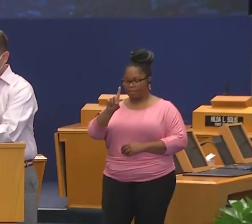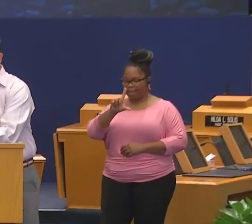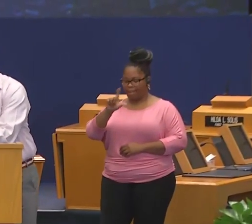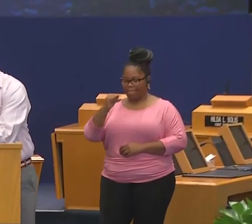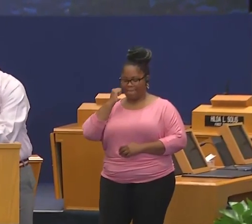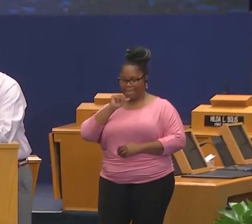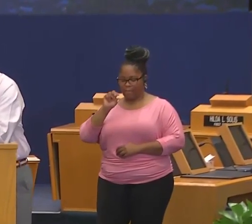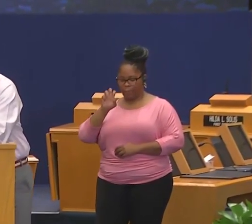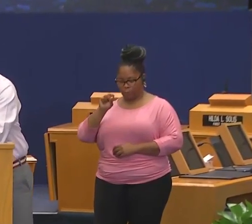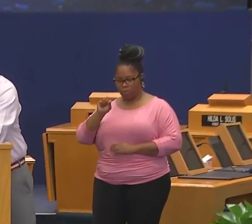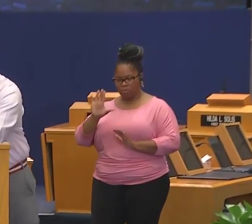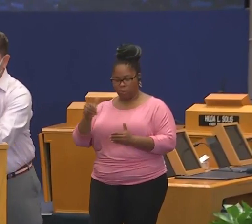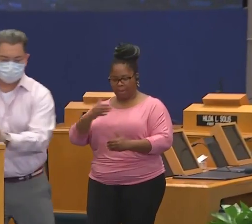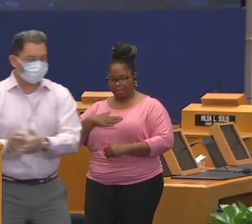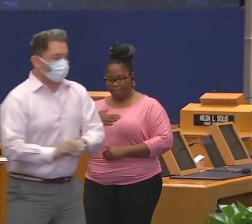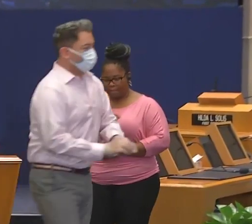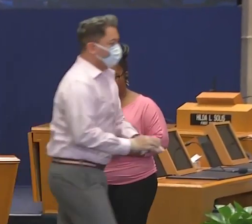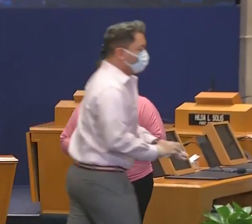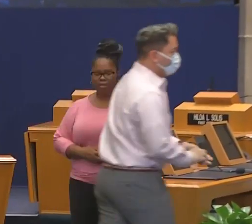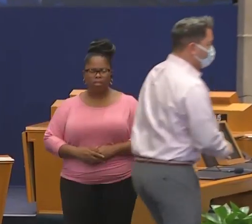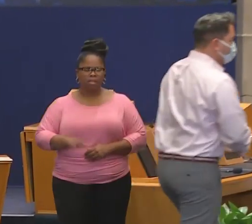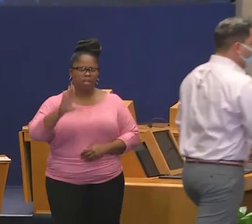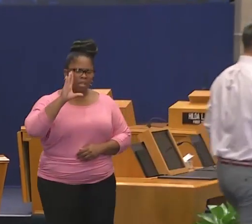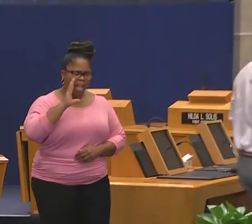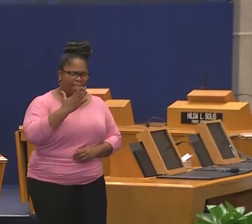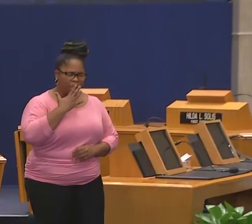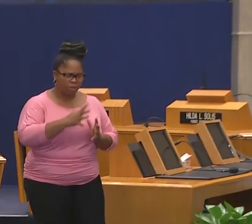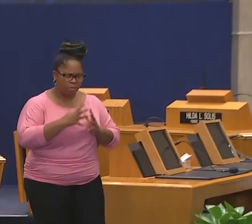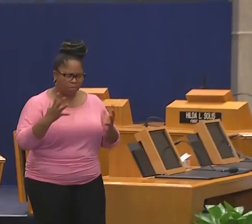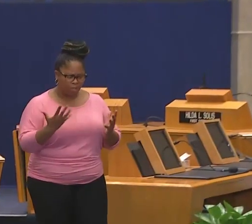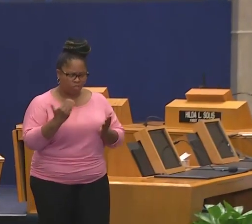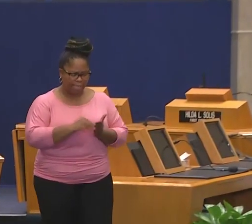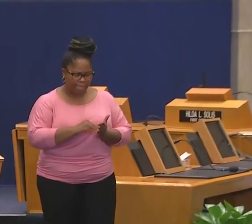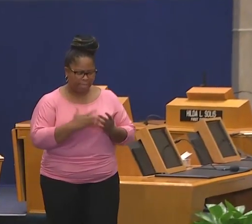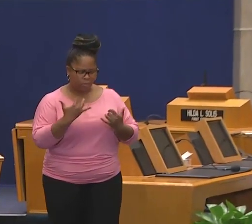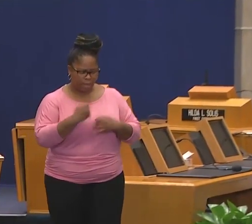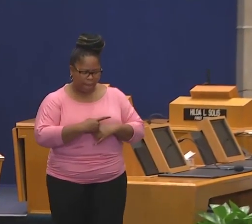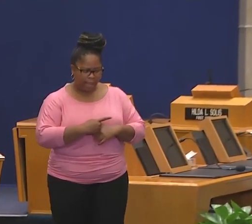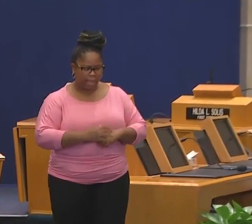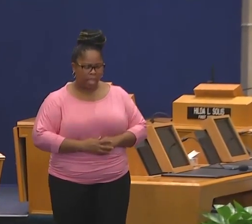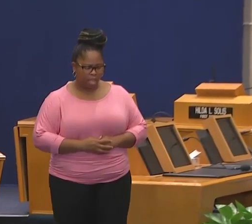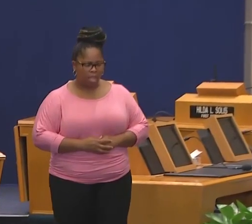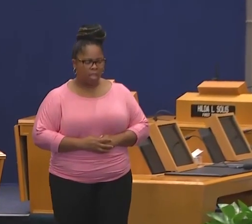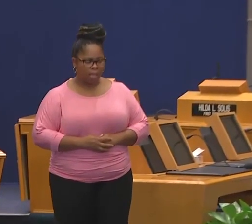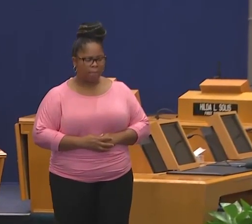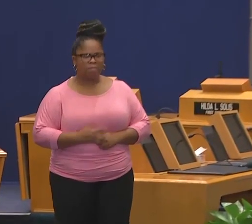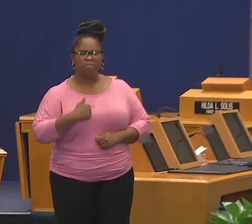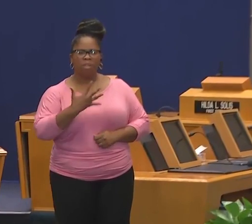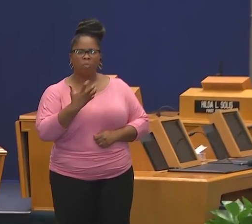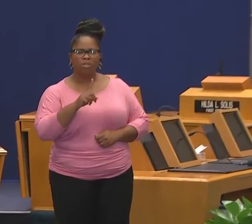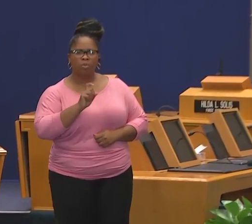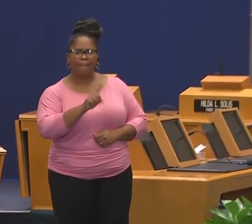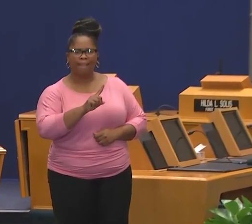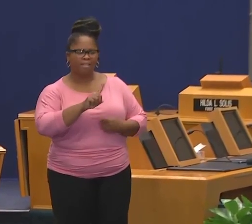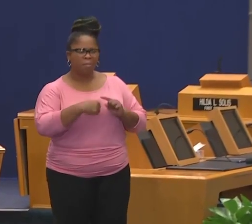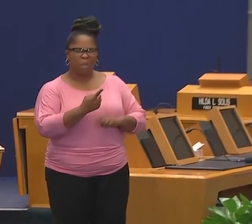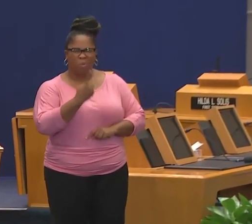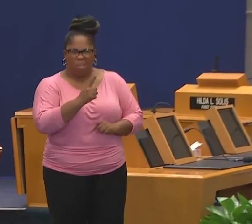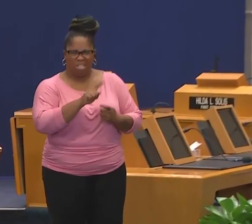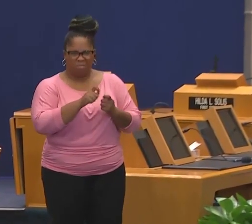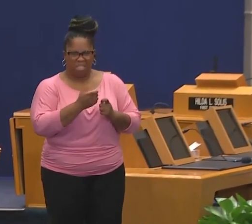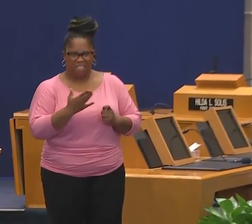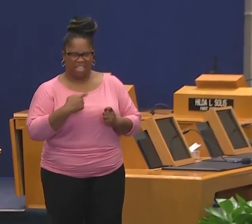ahead. Hi, thank you very much once again today. Wanted to ask you about one specific thing we noticed